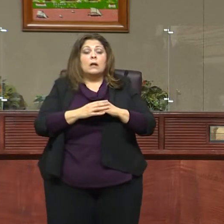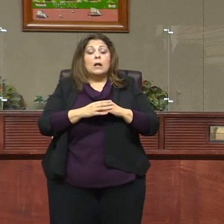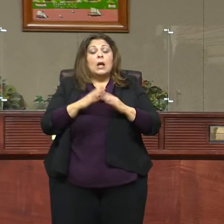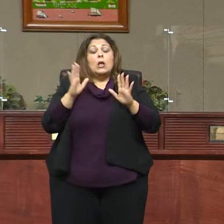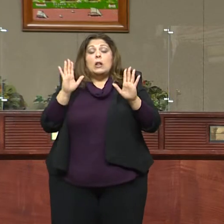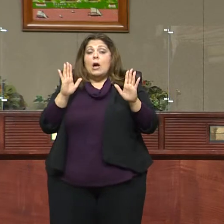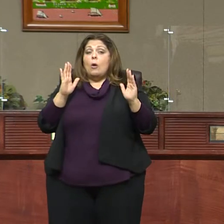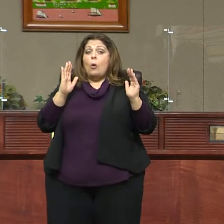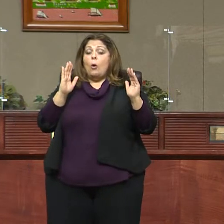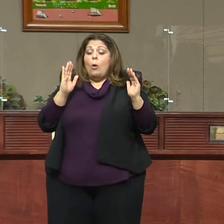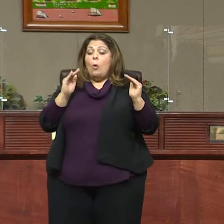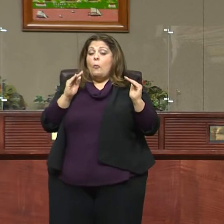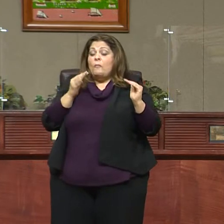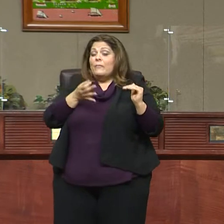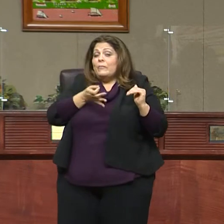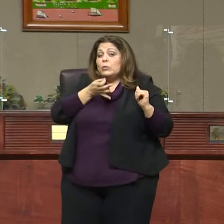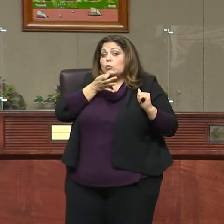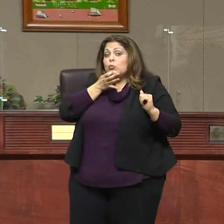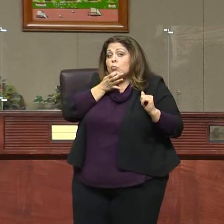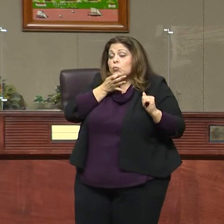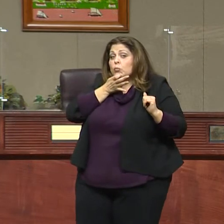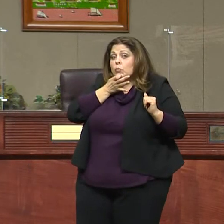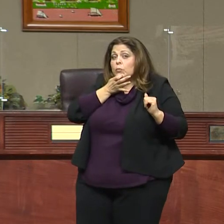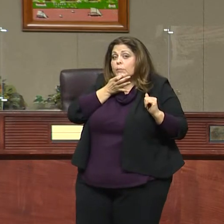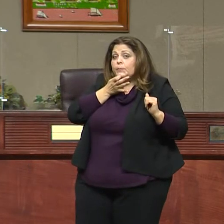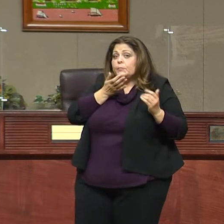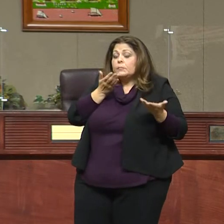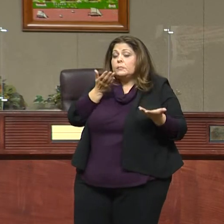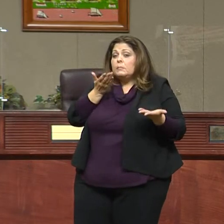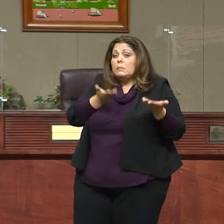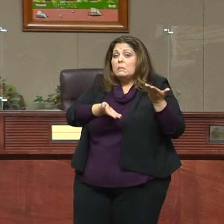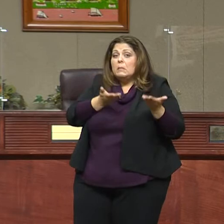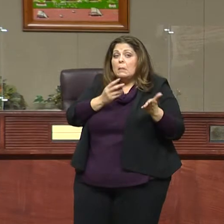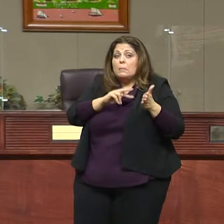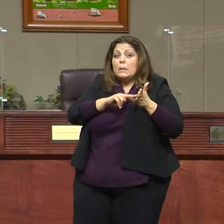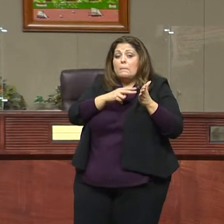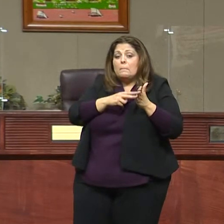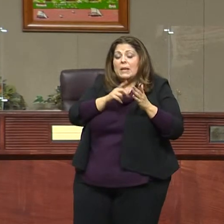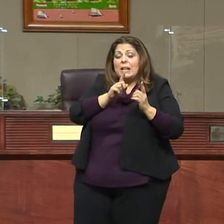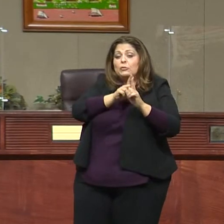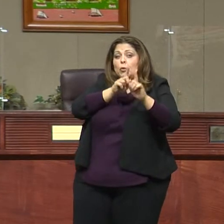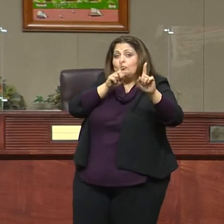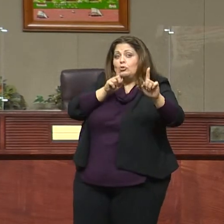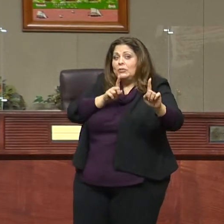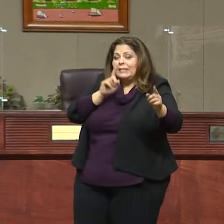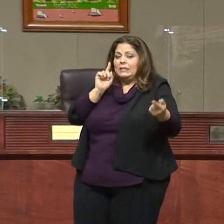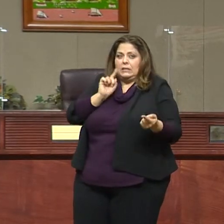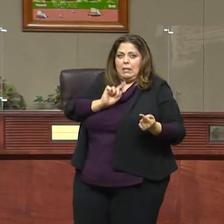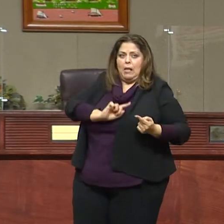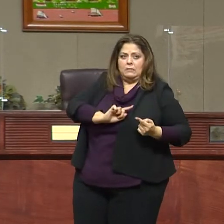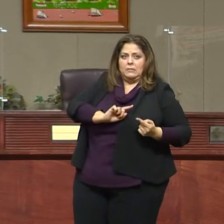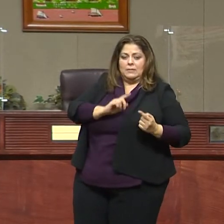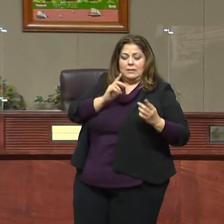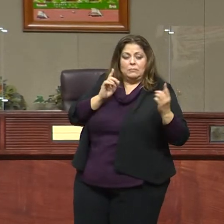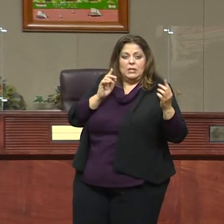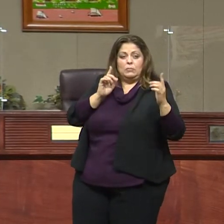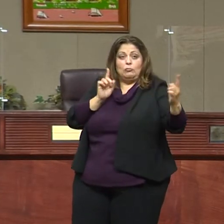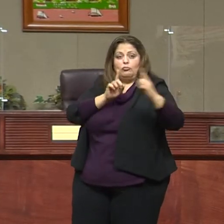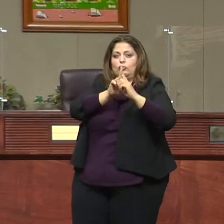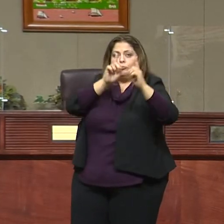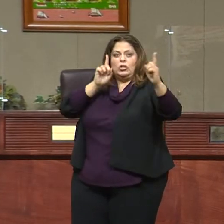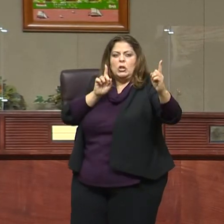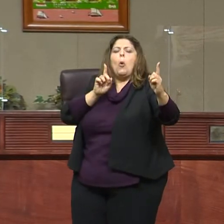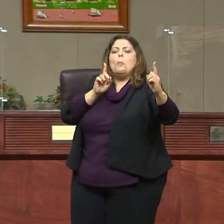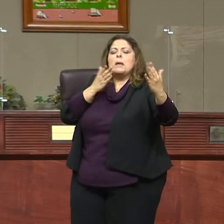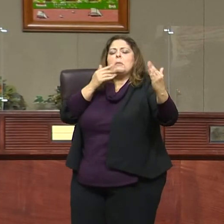than later perhaps is the reduction of the social distancing requirements. We may